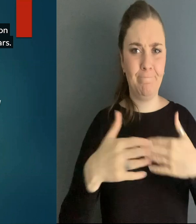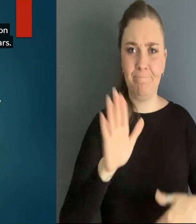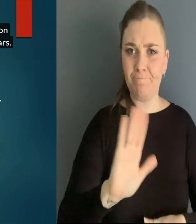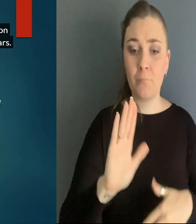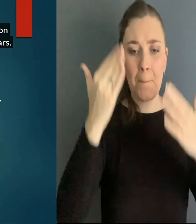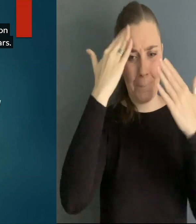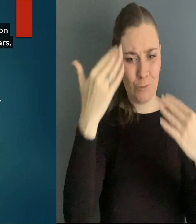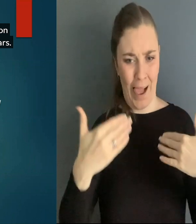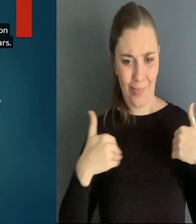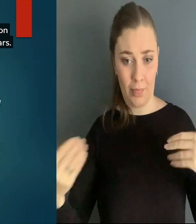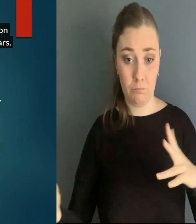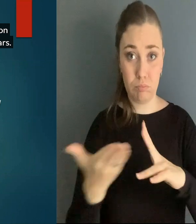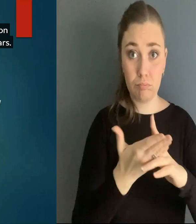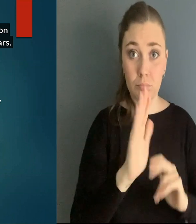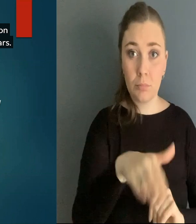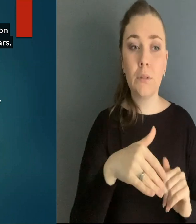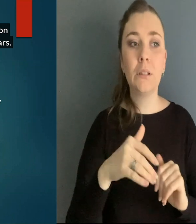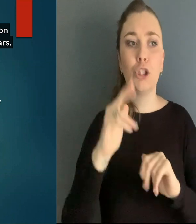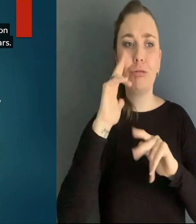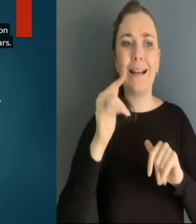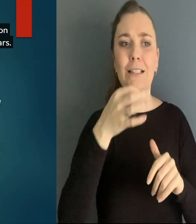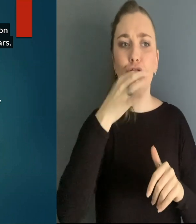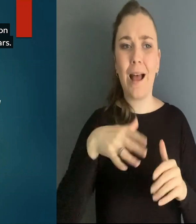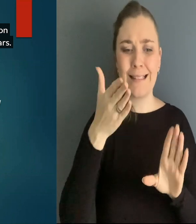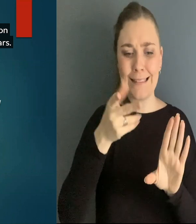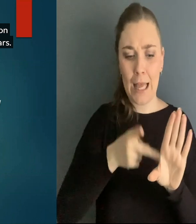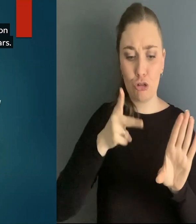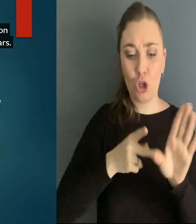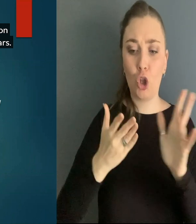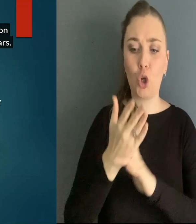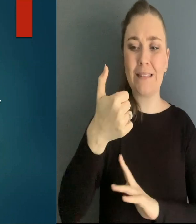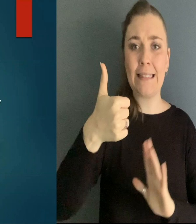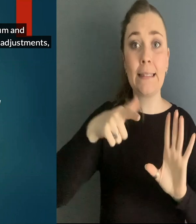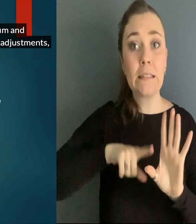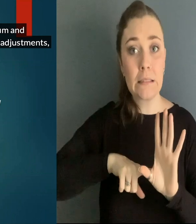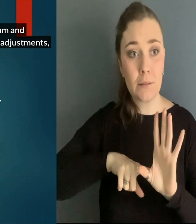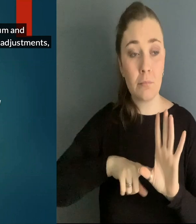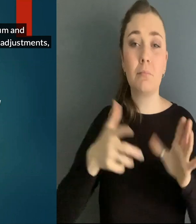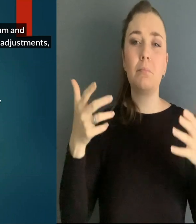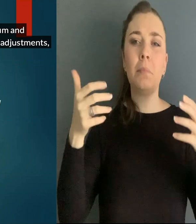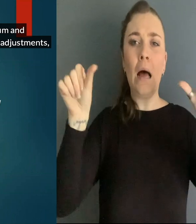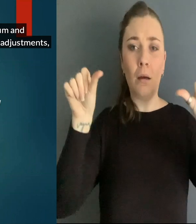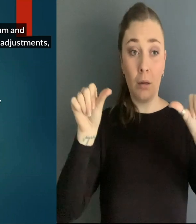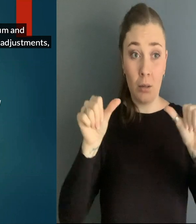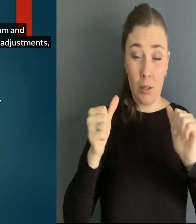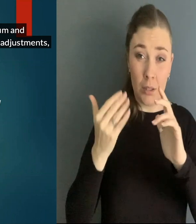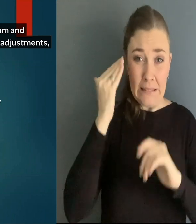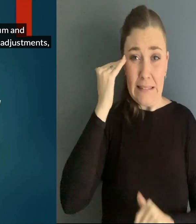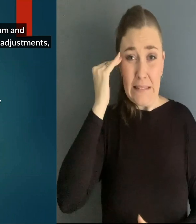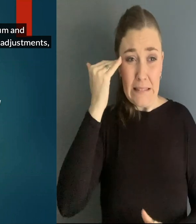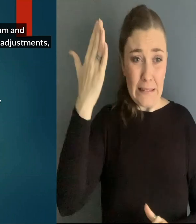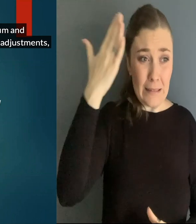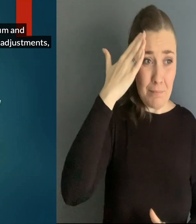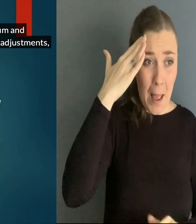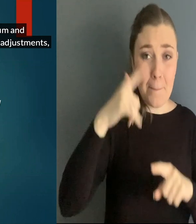intervention and i was treated by child psychiatrists over six years finally through the strenuous efforts of